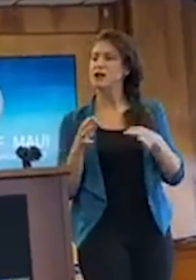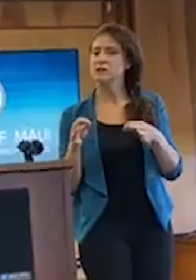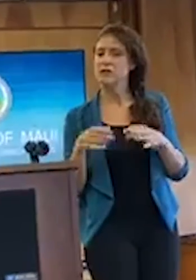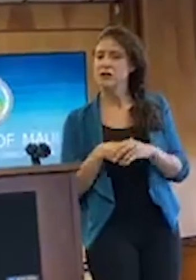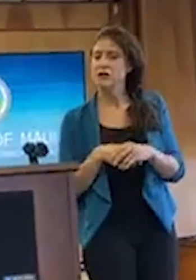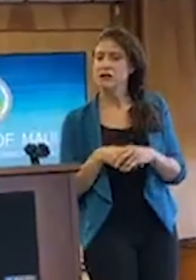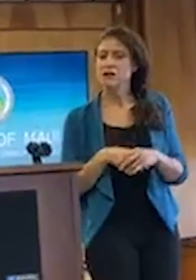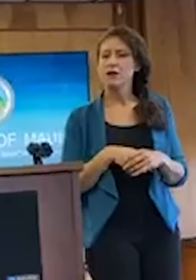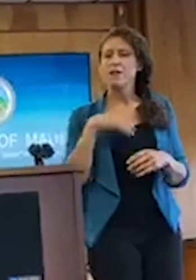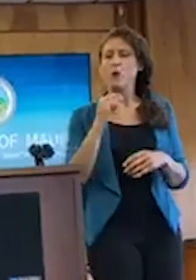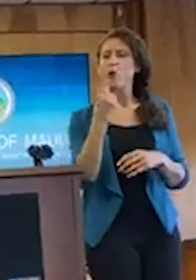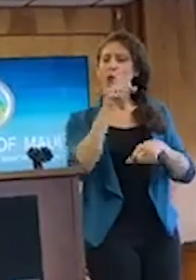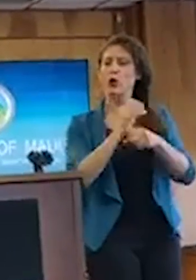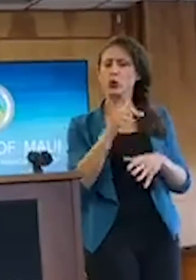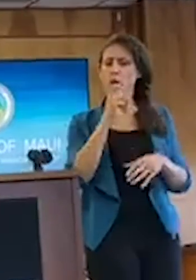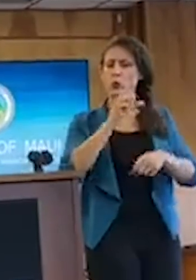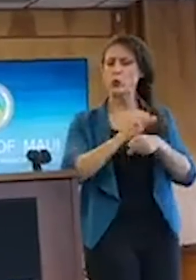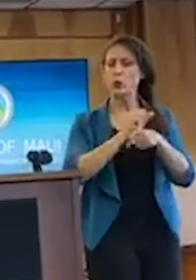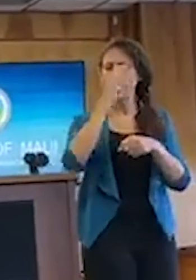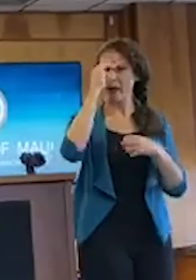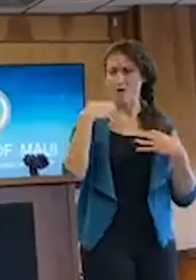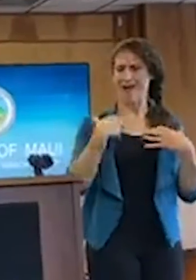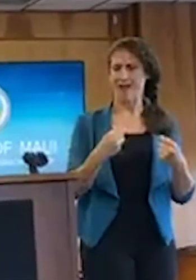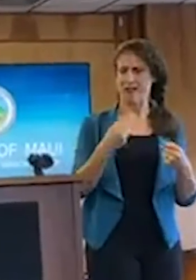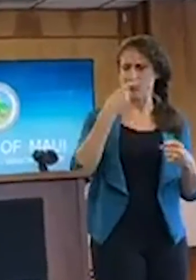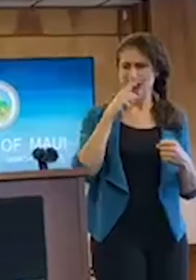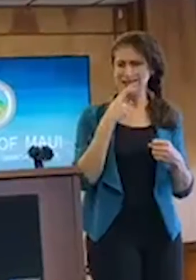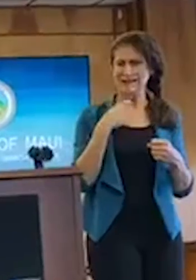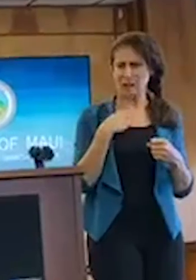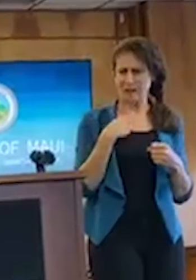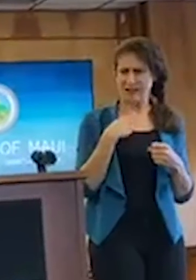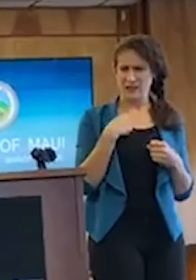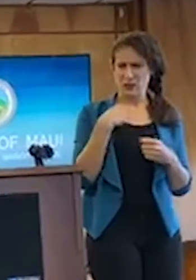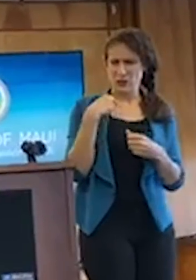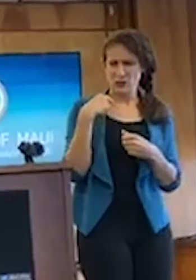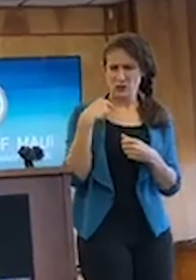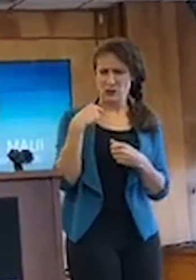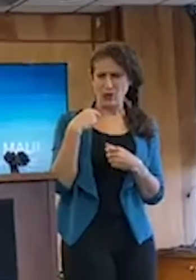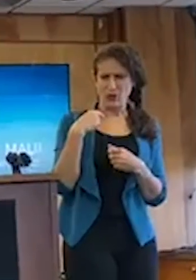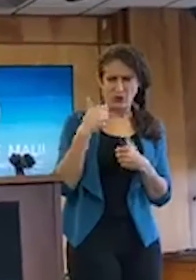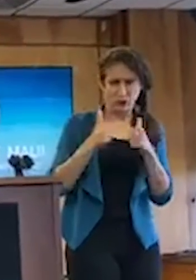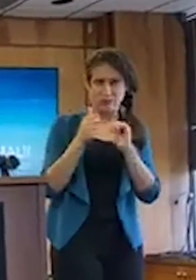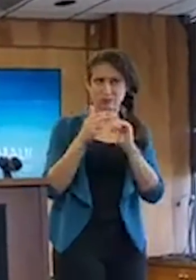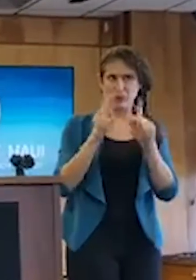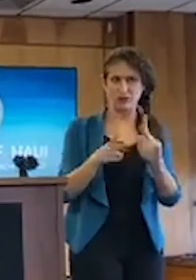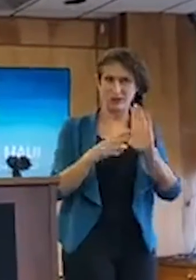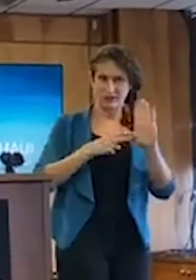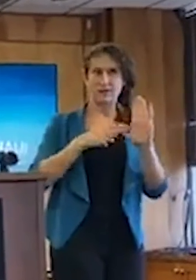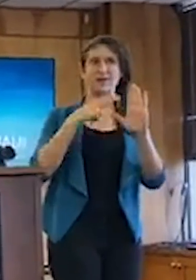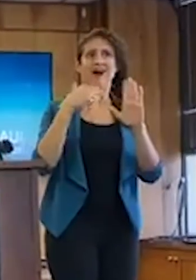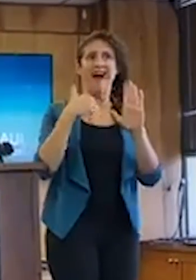Health worked at. I know what it is, but it is confidential by HIPAA rules and